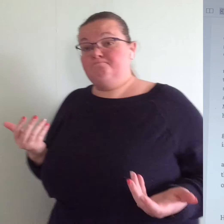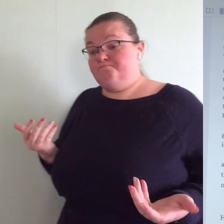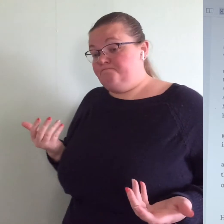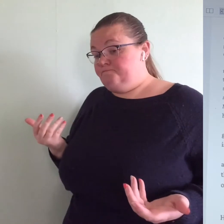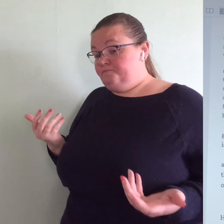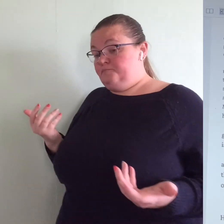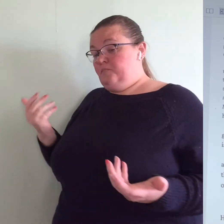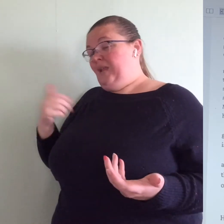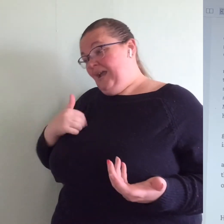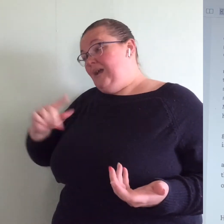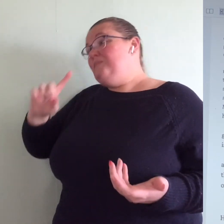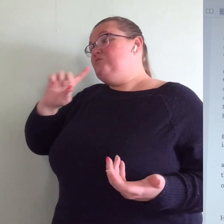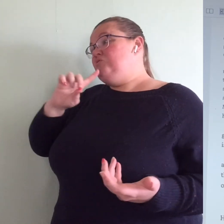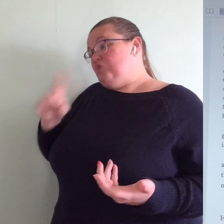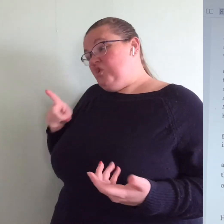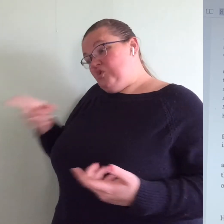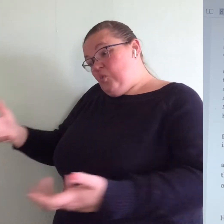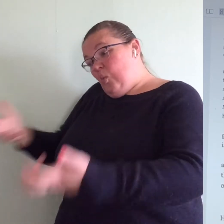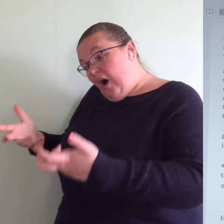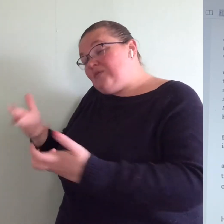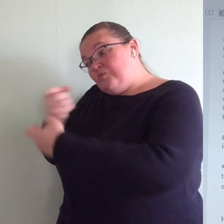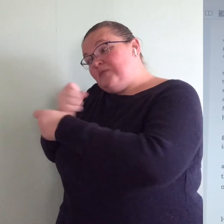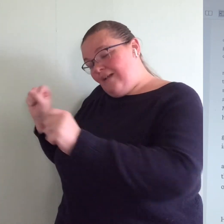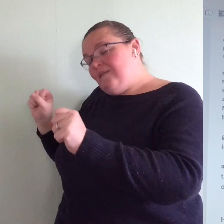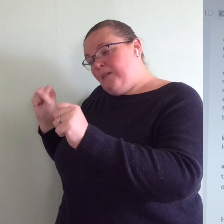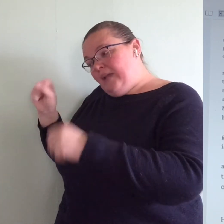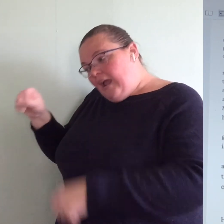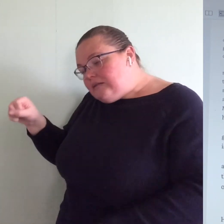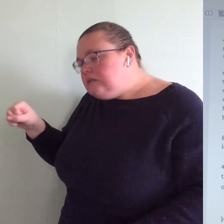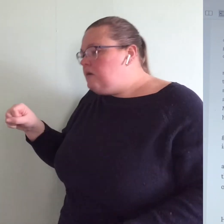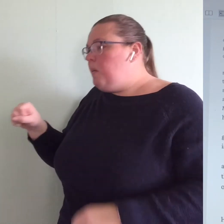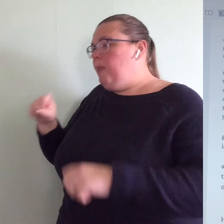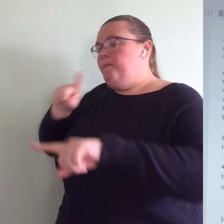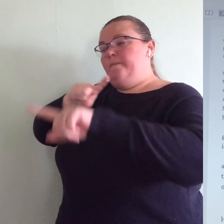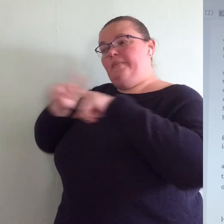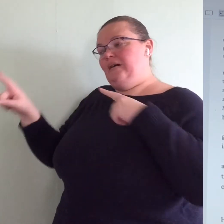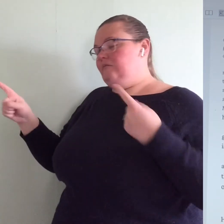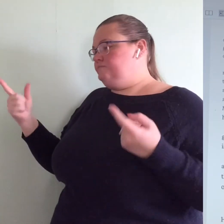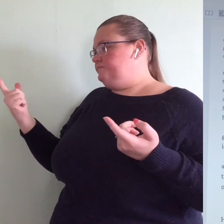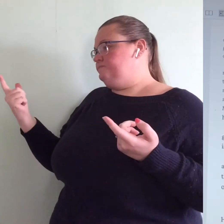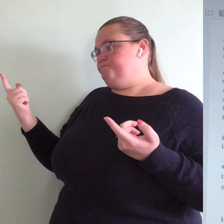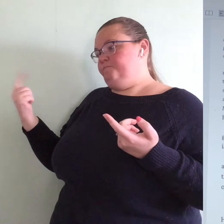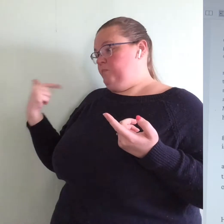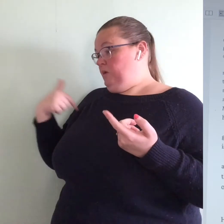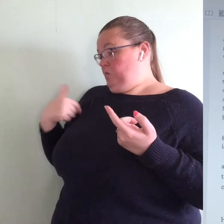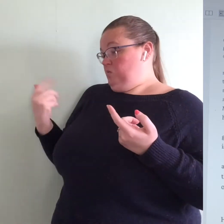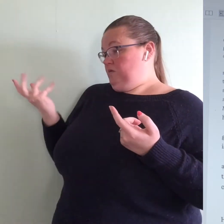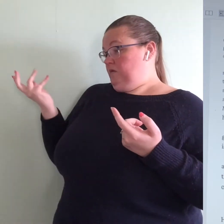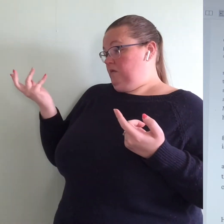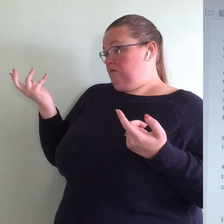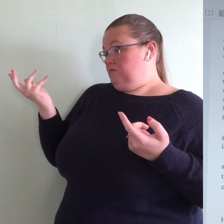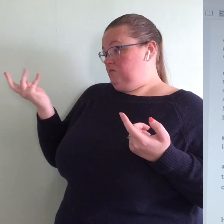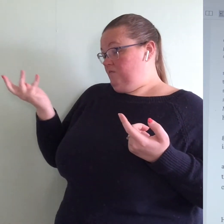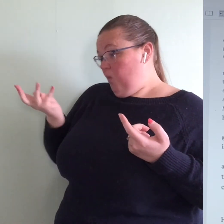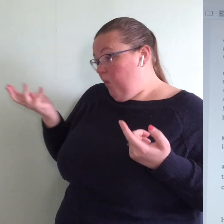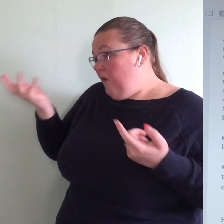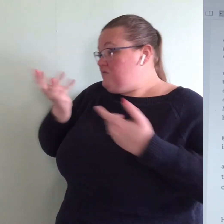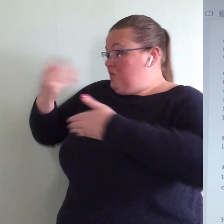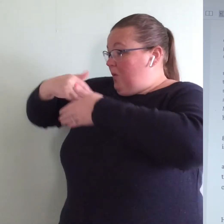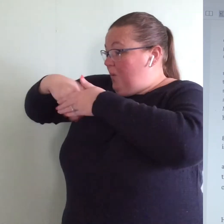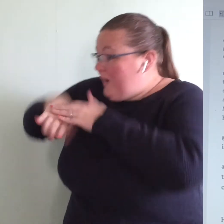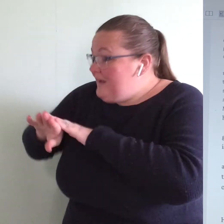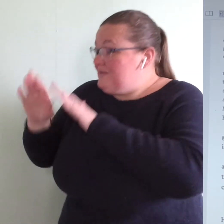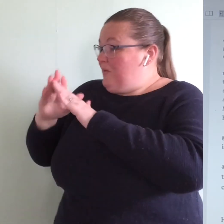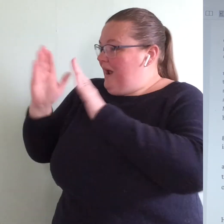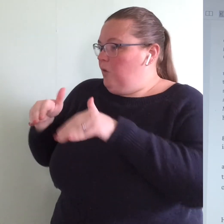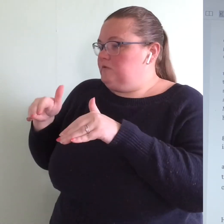I don't doubt you'd save him if you could, dearie, said Miss Beaver, but you've no chance of getting into the house against her